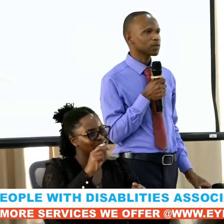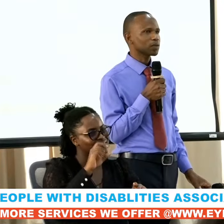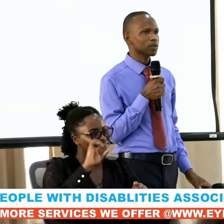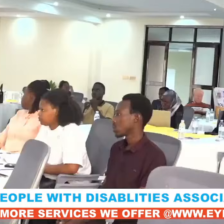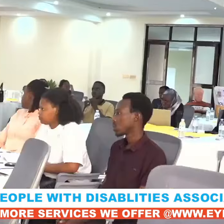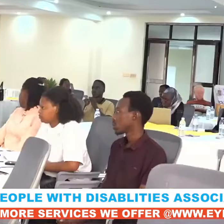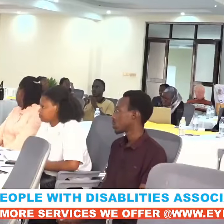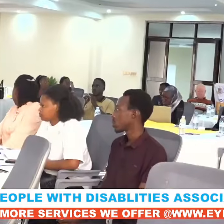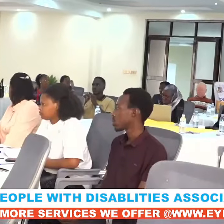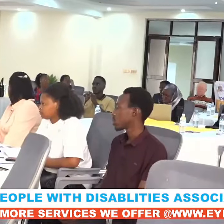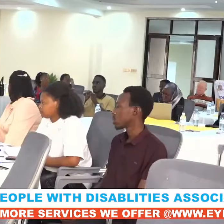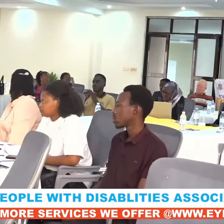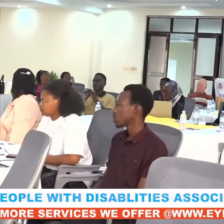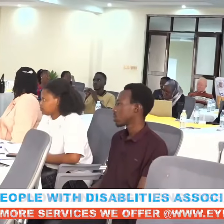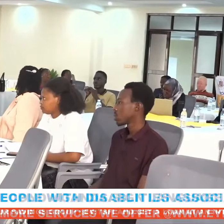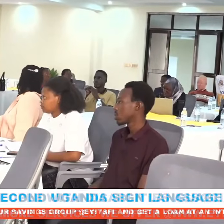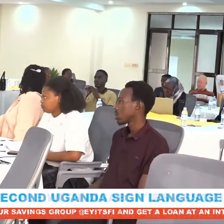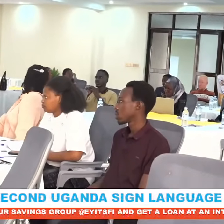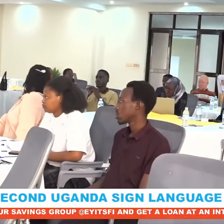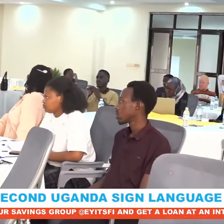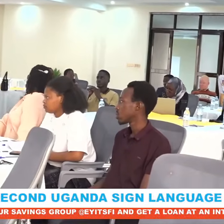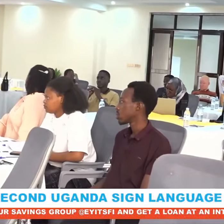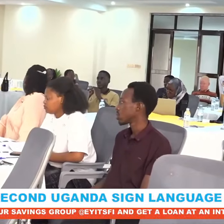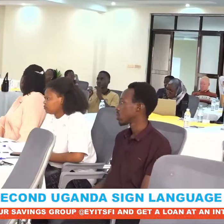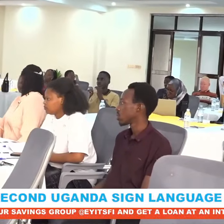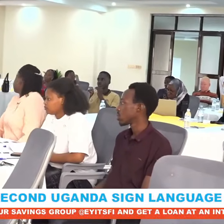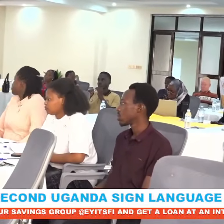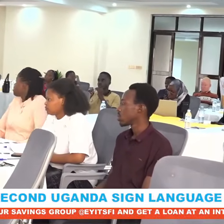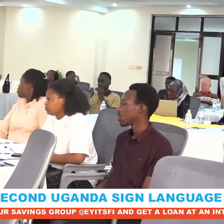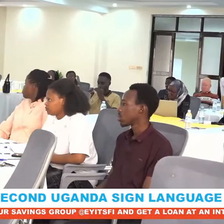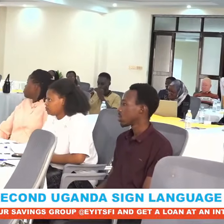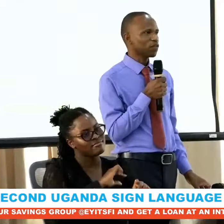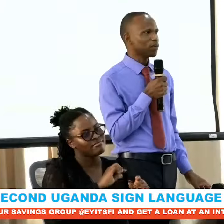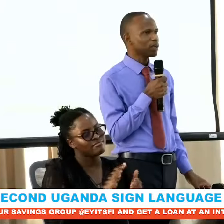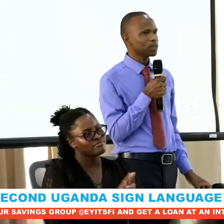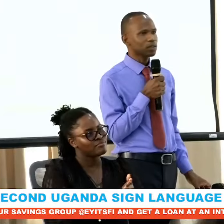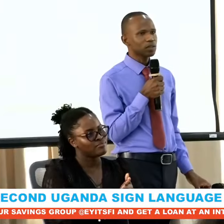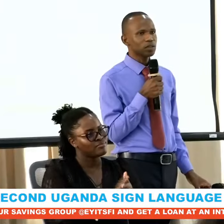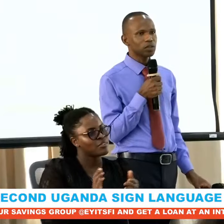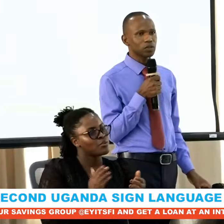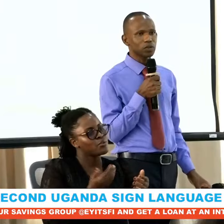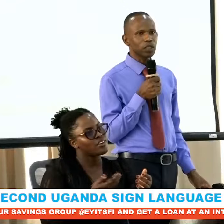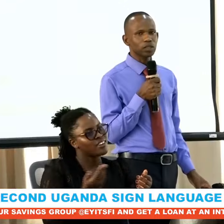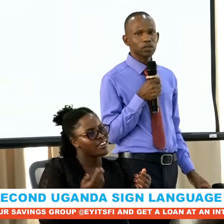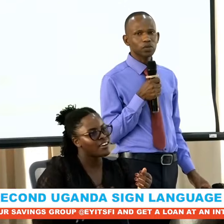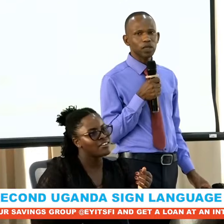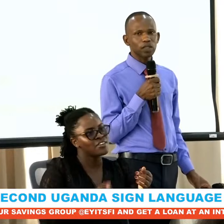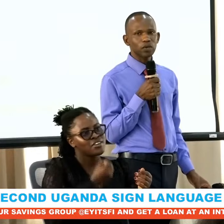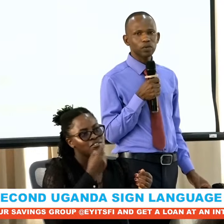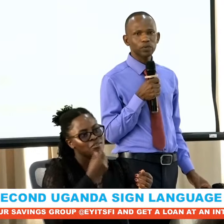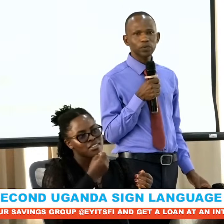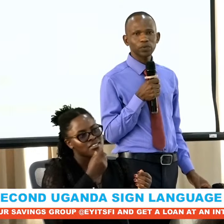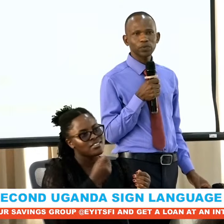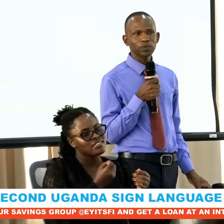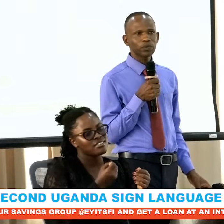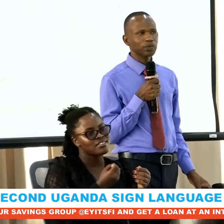Yes, represented by Desire. We have pharmacy students. Where are they?